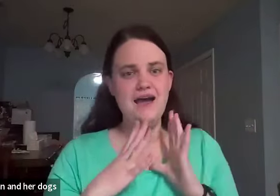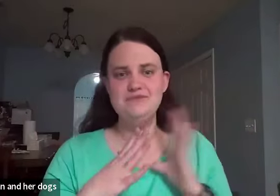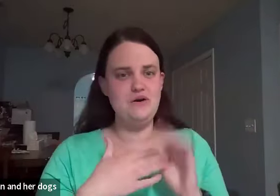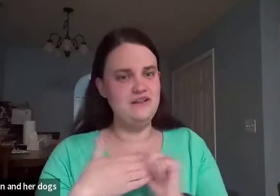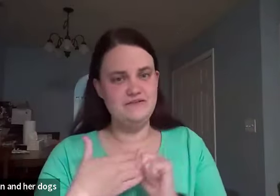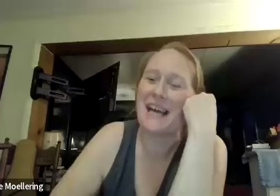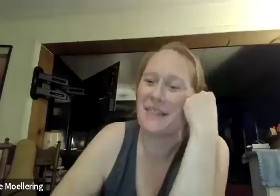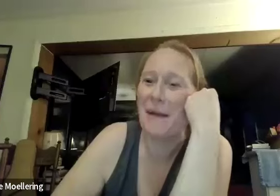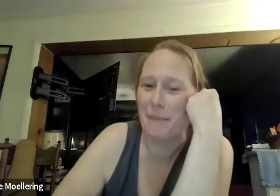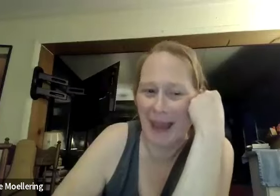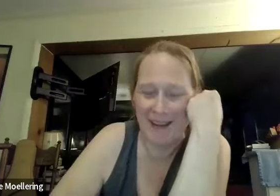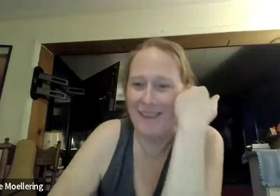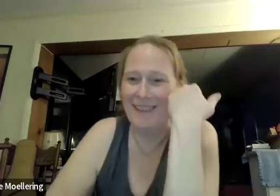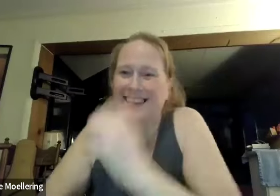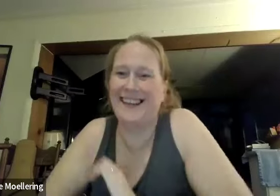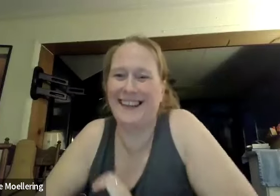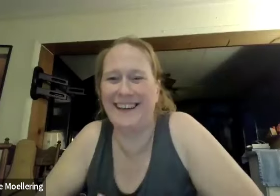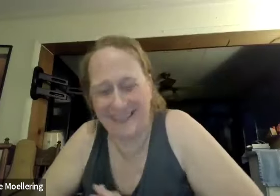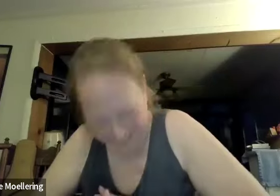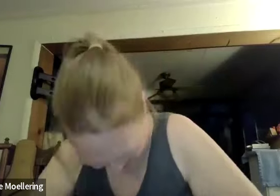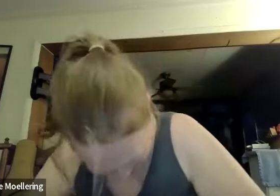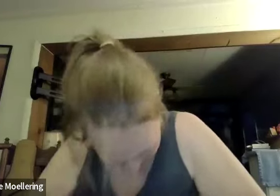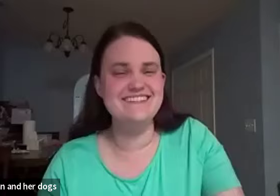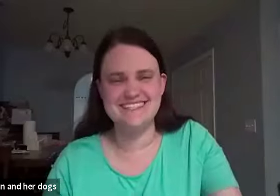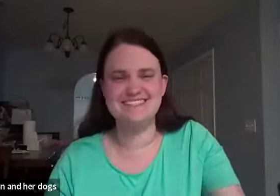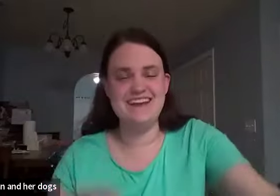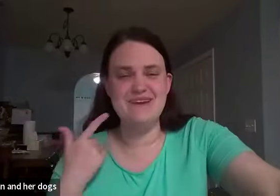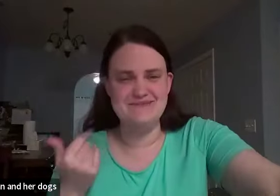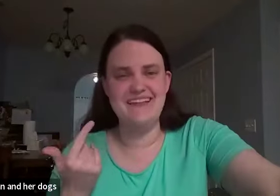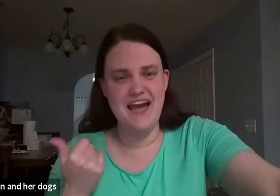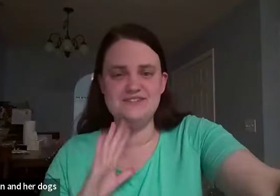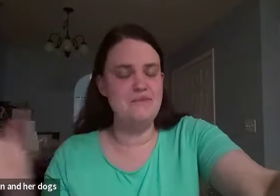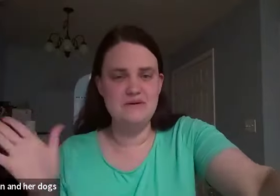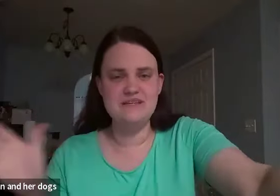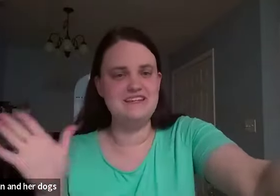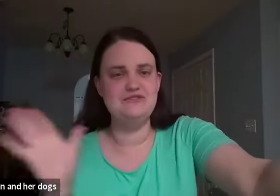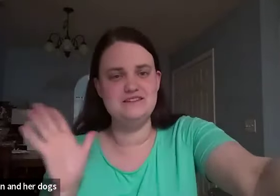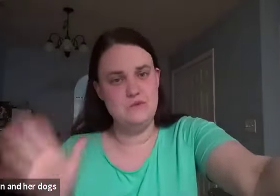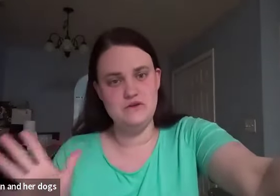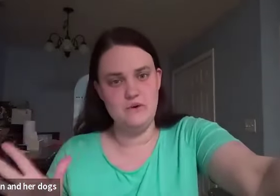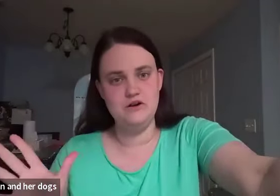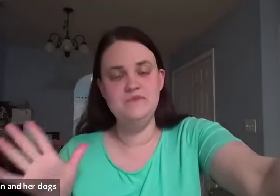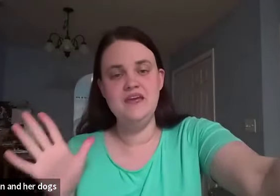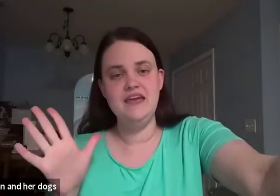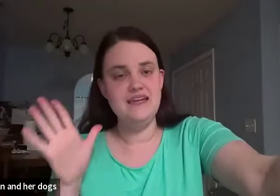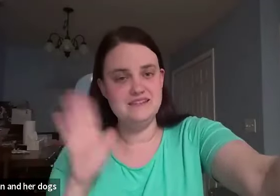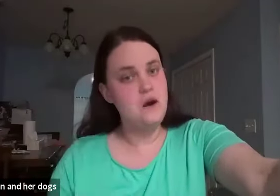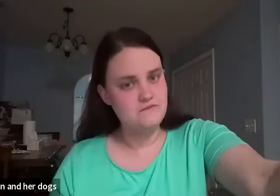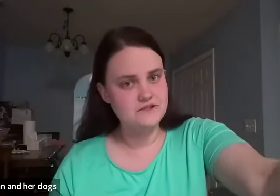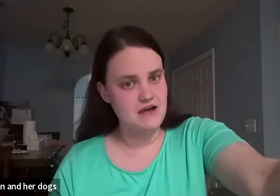I I'm mean, totally it's not that bad. no, it's not. I was just, it made me laugh. So I'm always like, you guys are more than welcome. It's a comfort